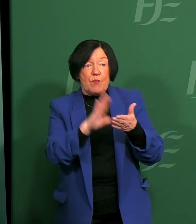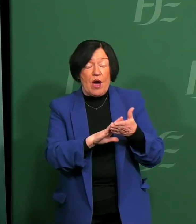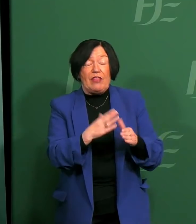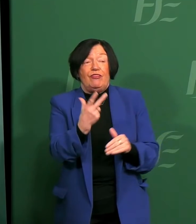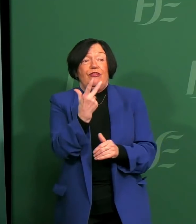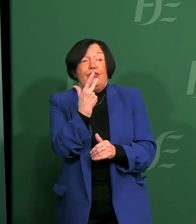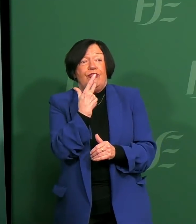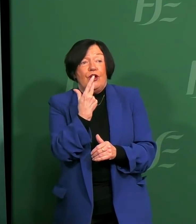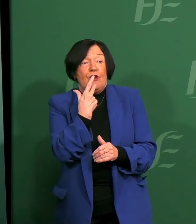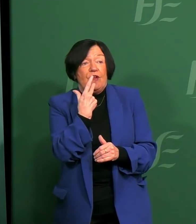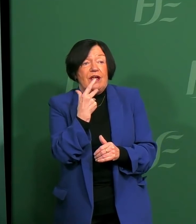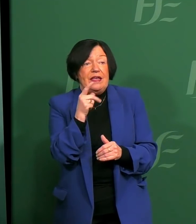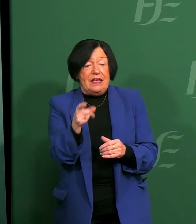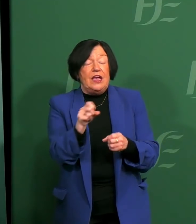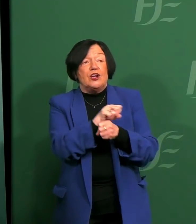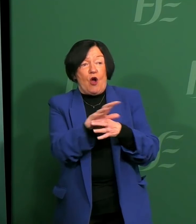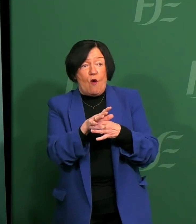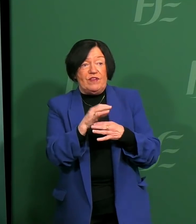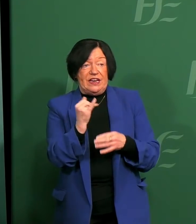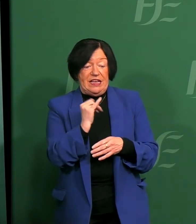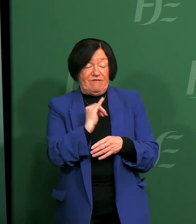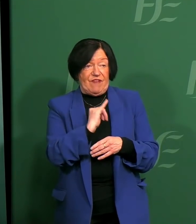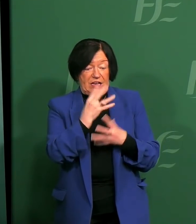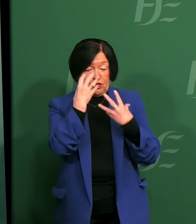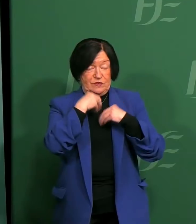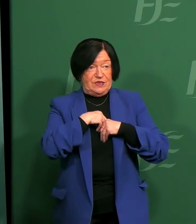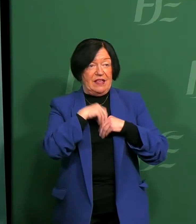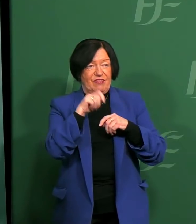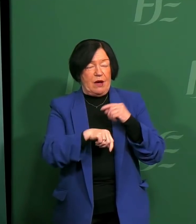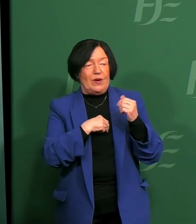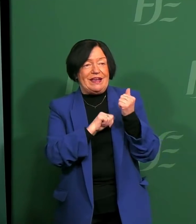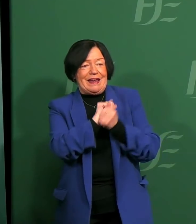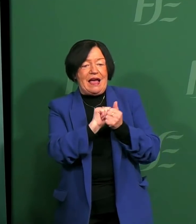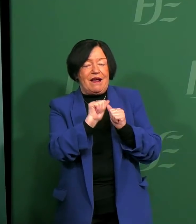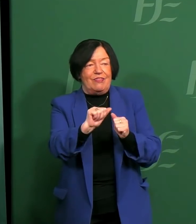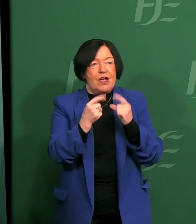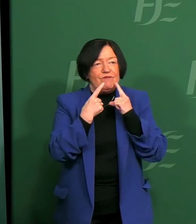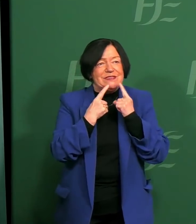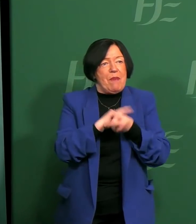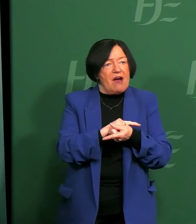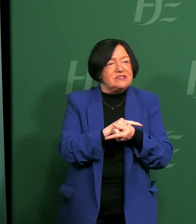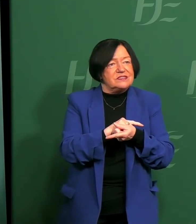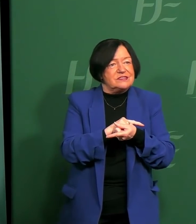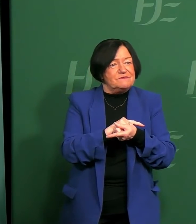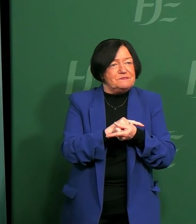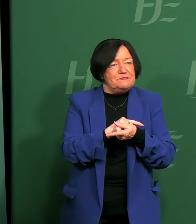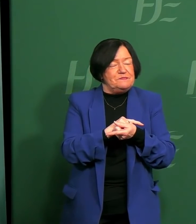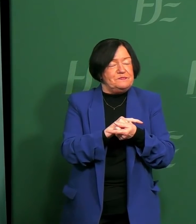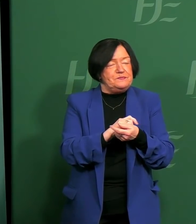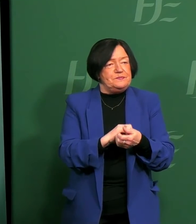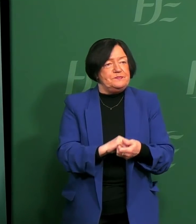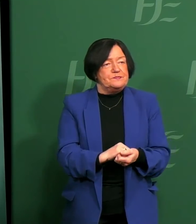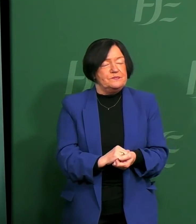indicating a COVID infection. And we can then act on the responses that we get from those texts.